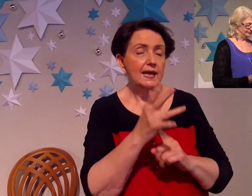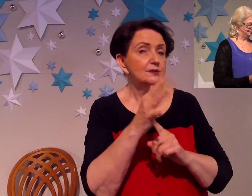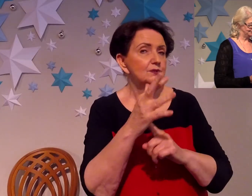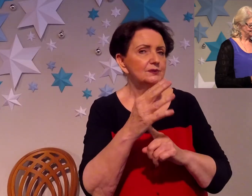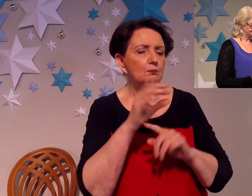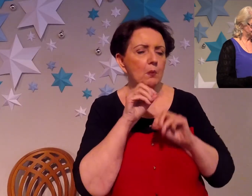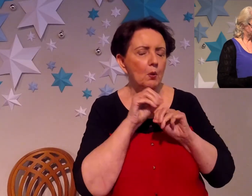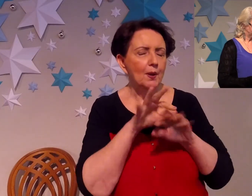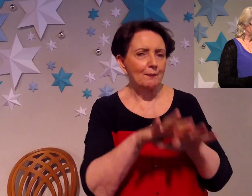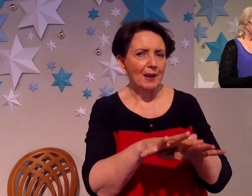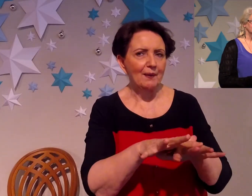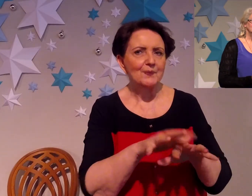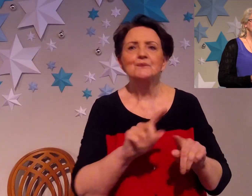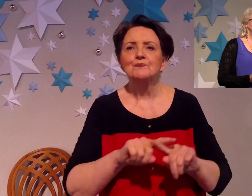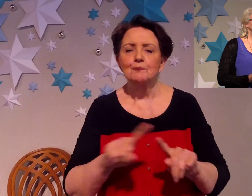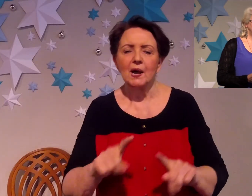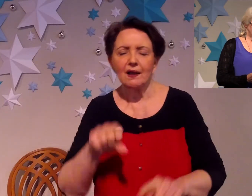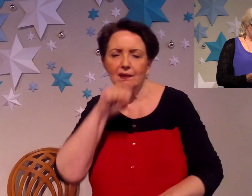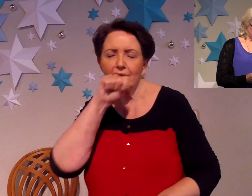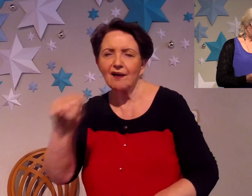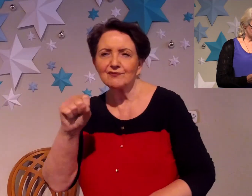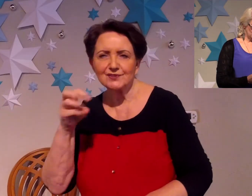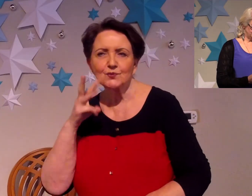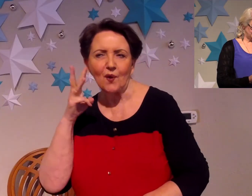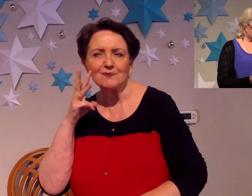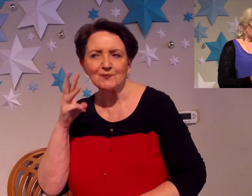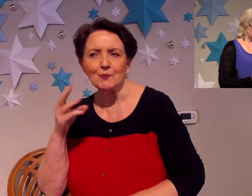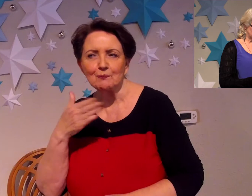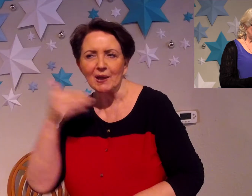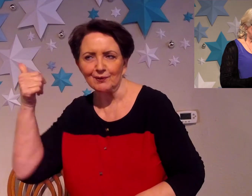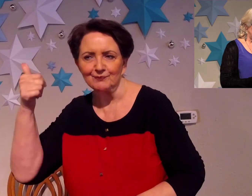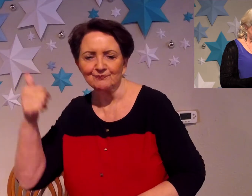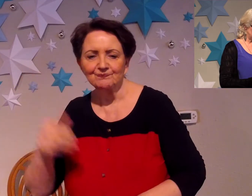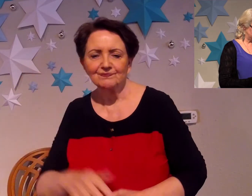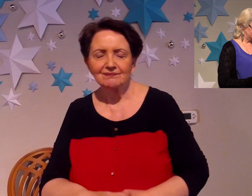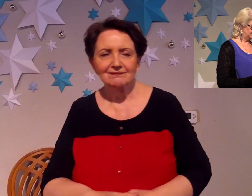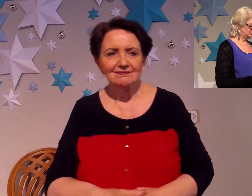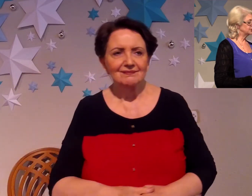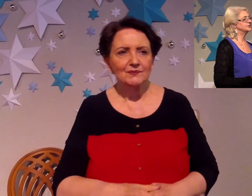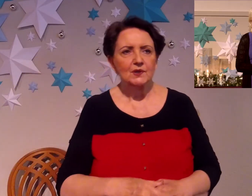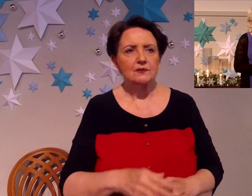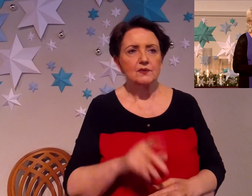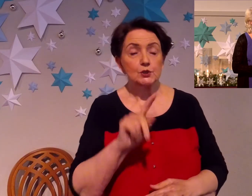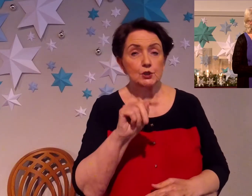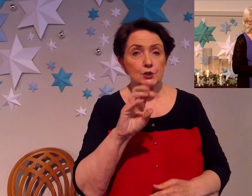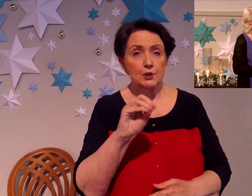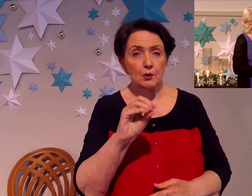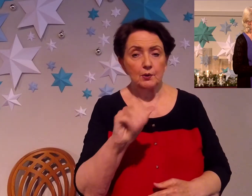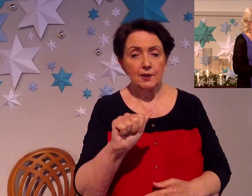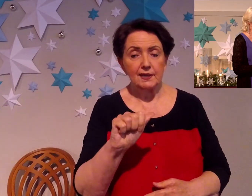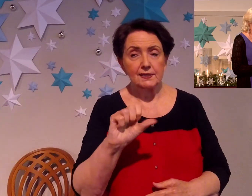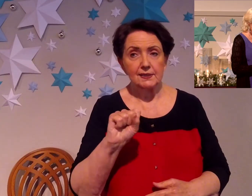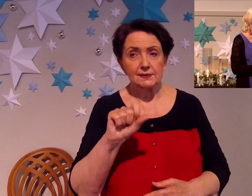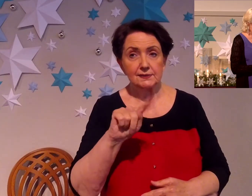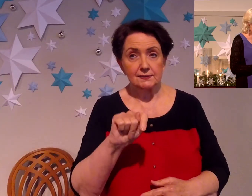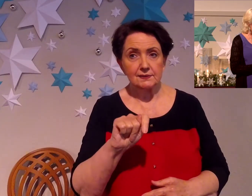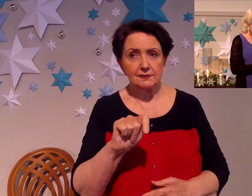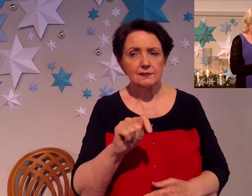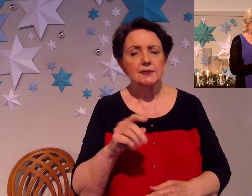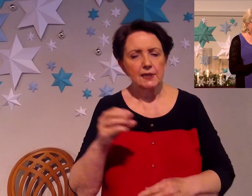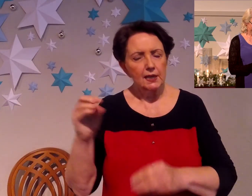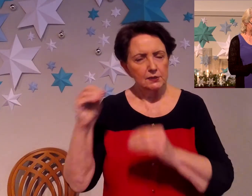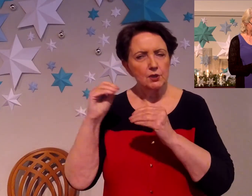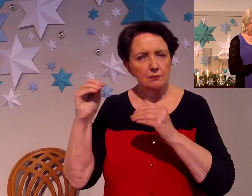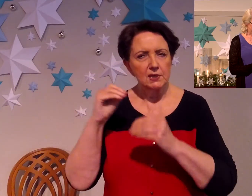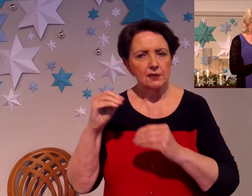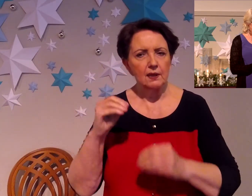even better. My grandfather had taught me the toast we used. It was a single Hebrew word,